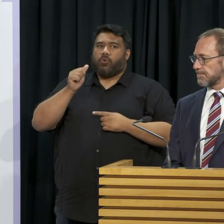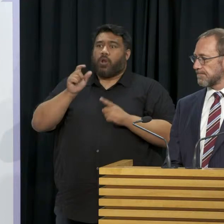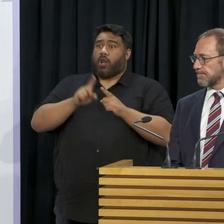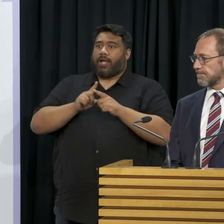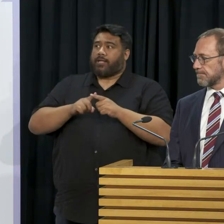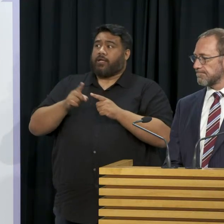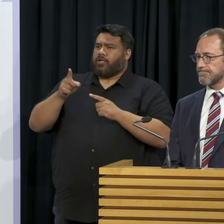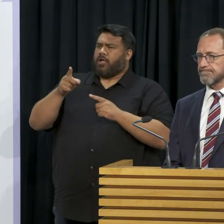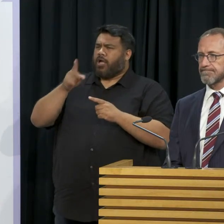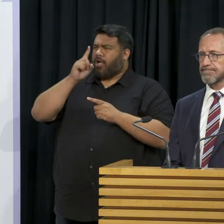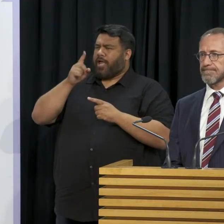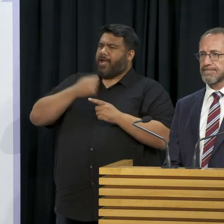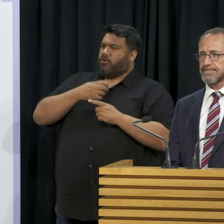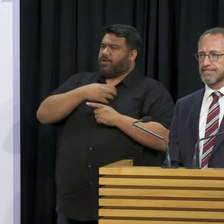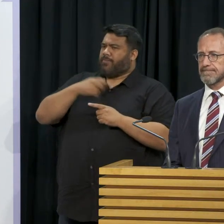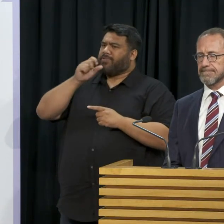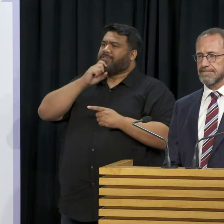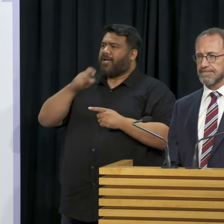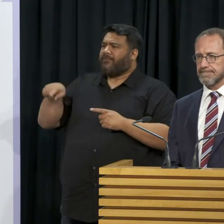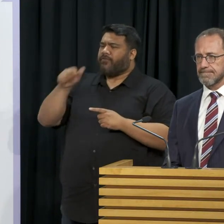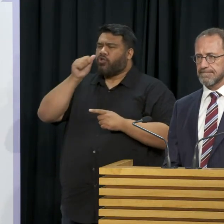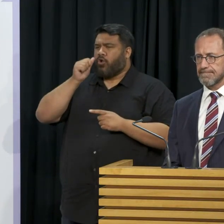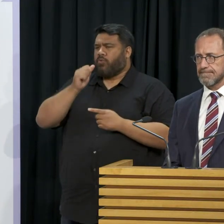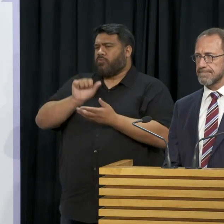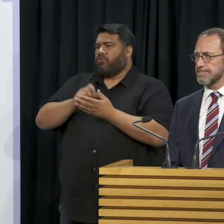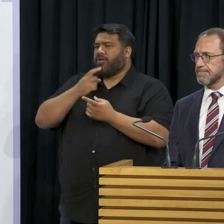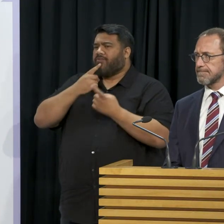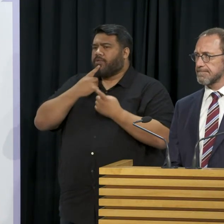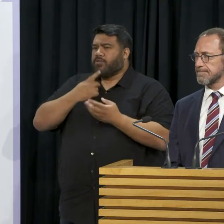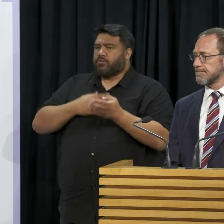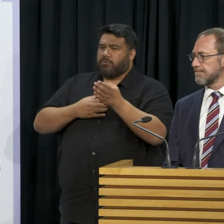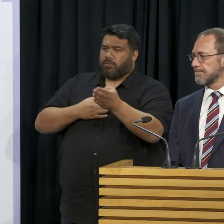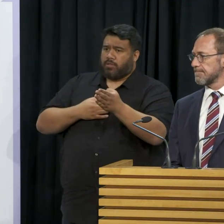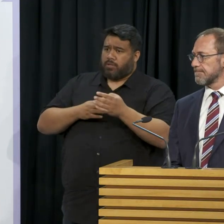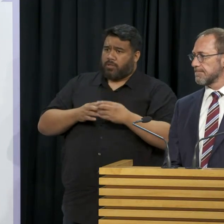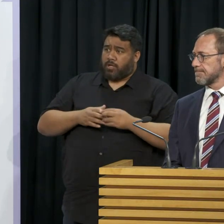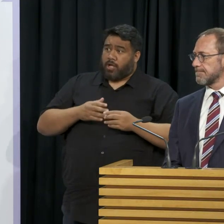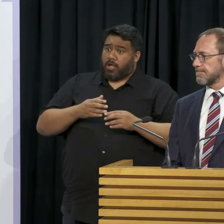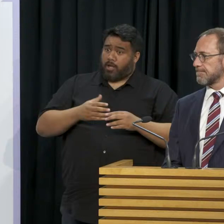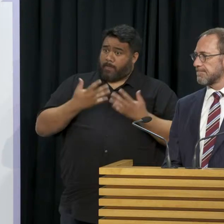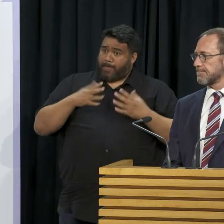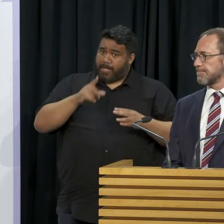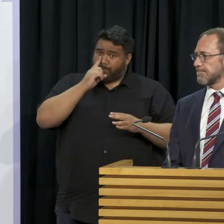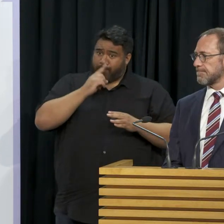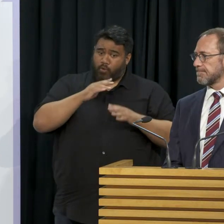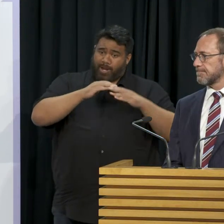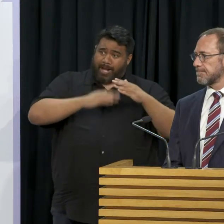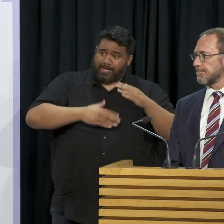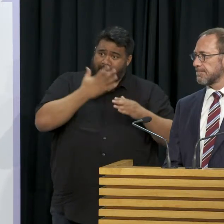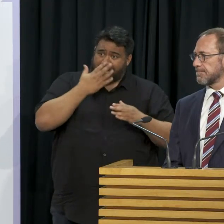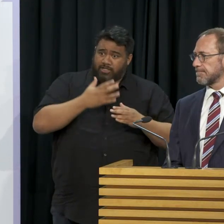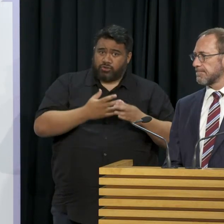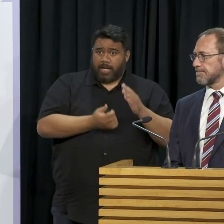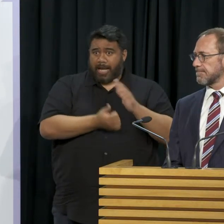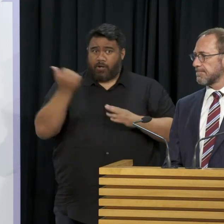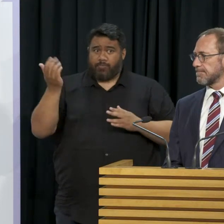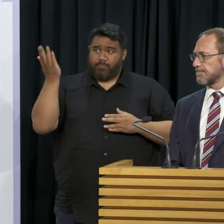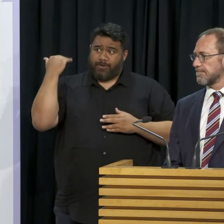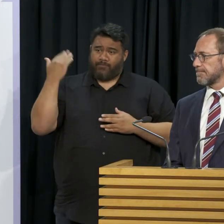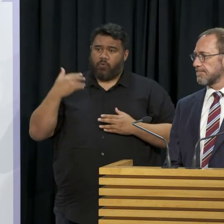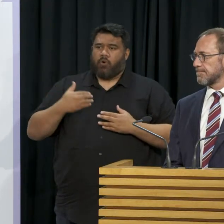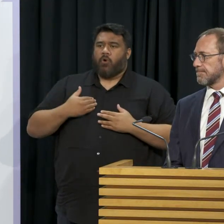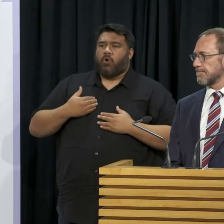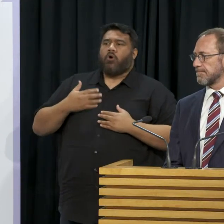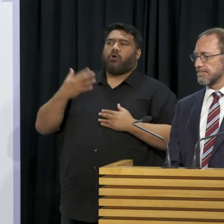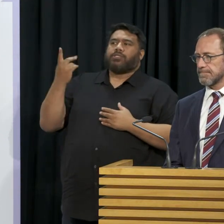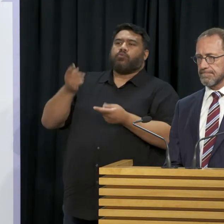notice I would need to check. Are you aware of any minors being deported previously? This has been an issue raised before. I would need to go back and look at the ages,